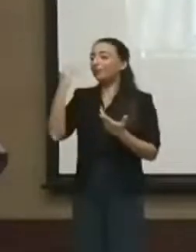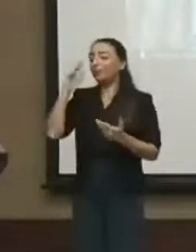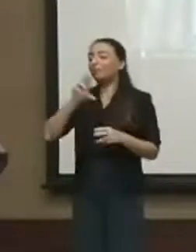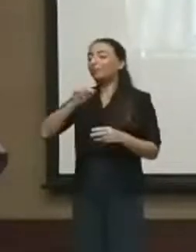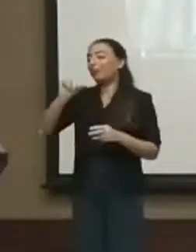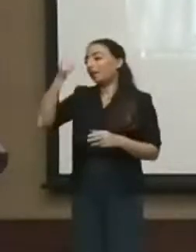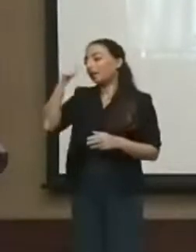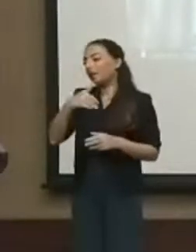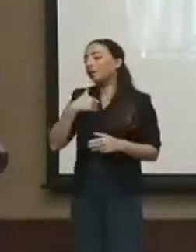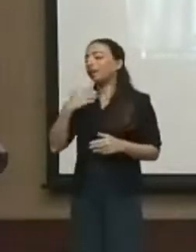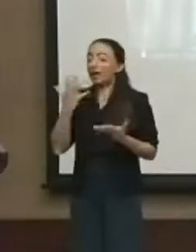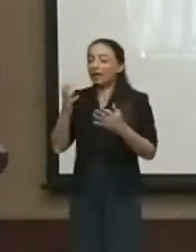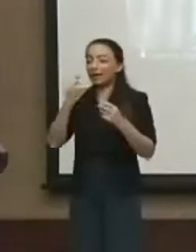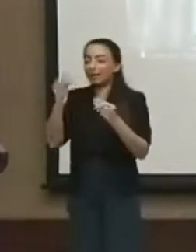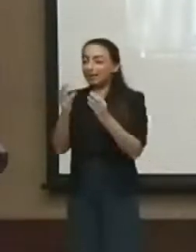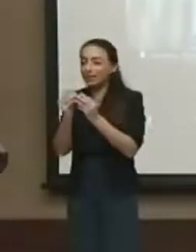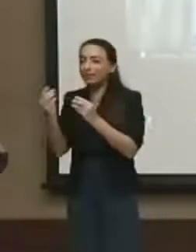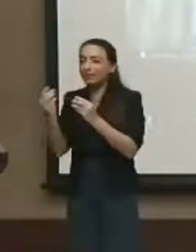me today for this meeting.